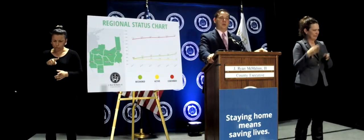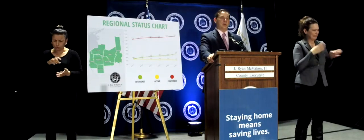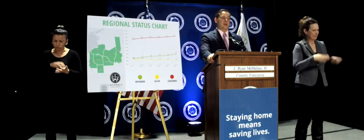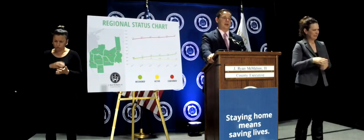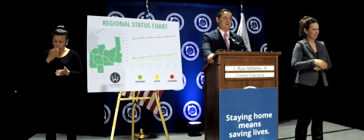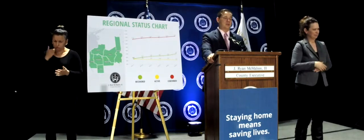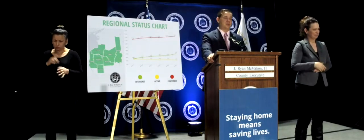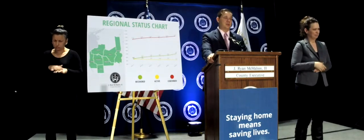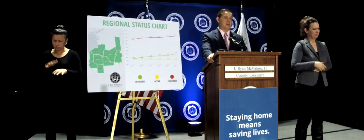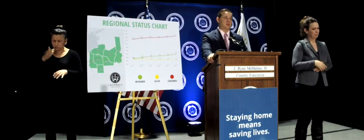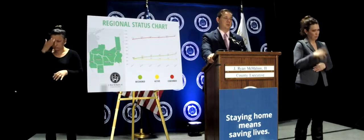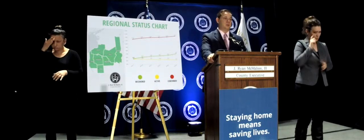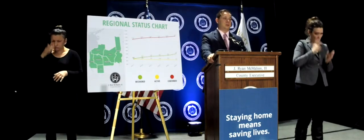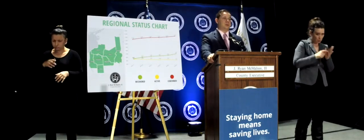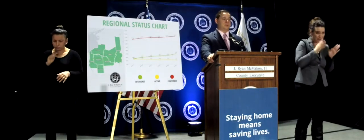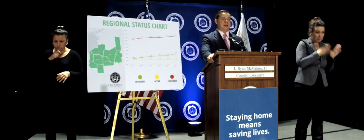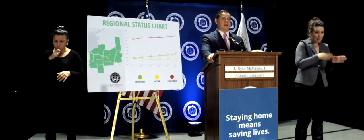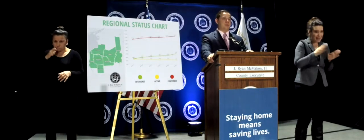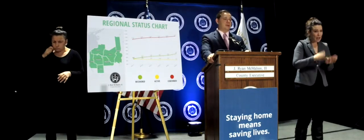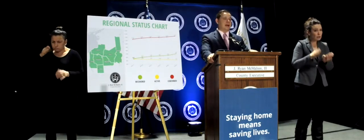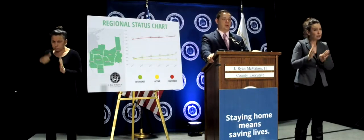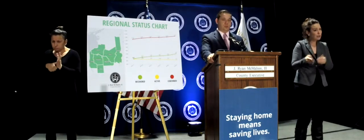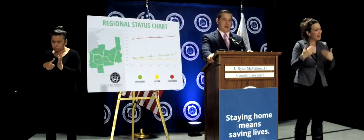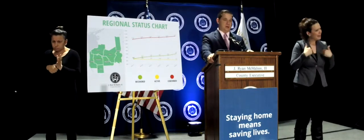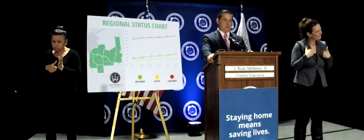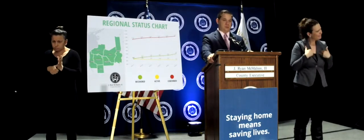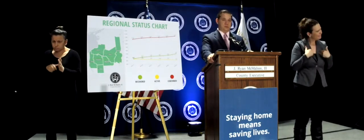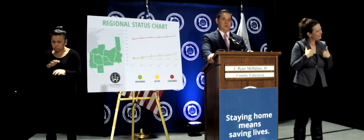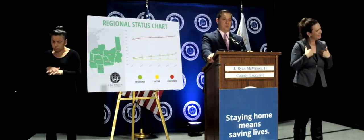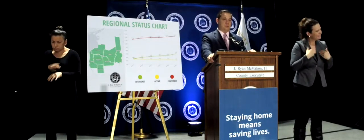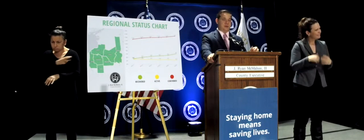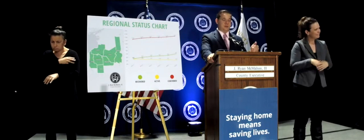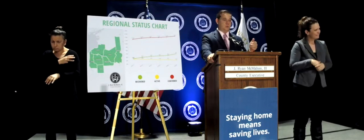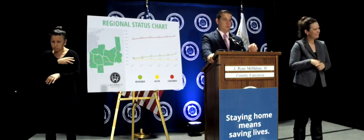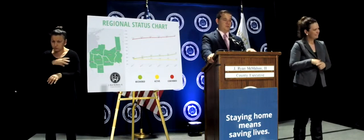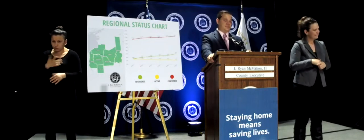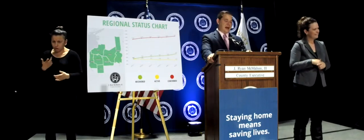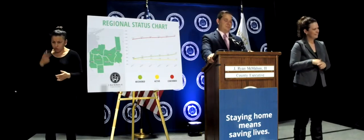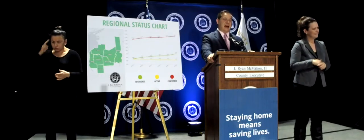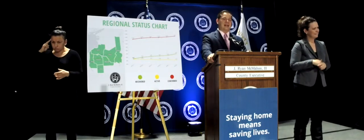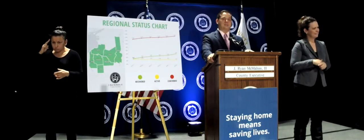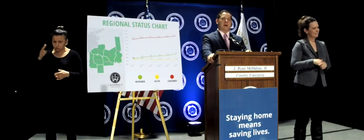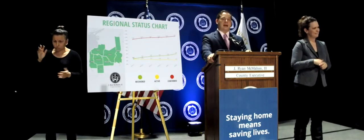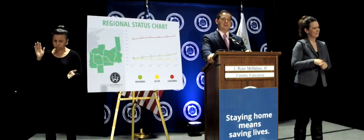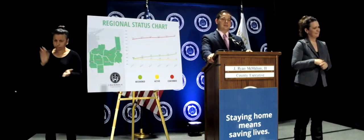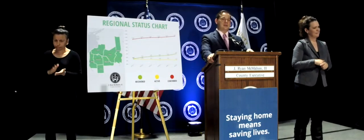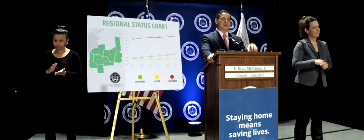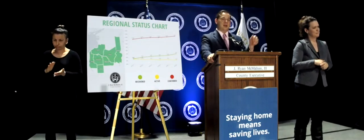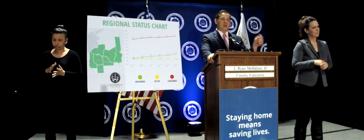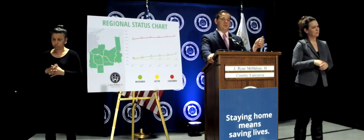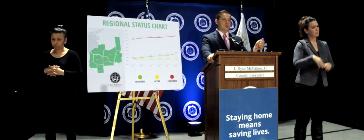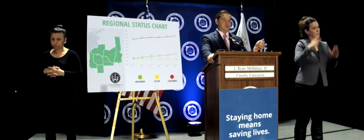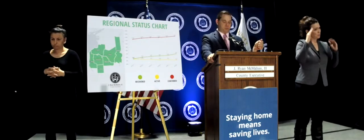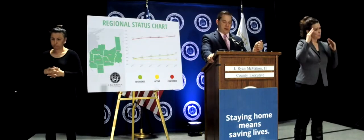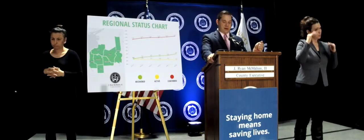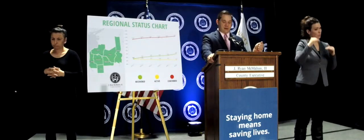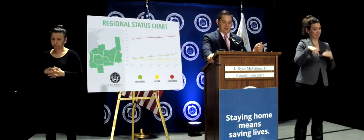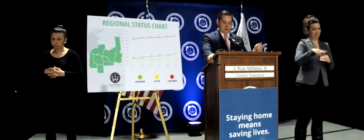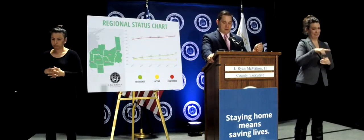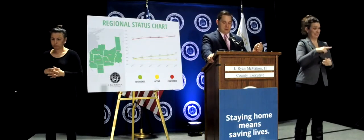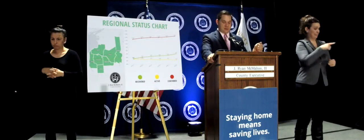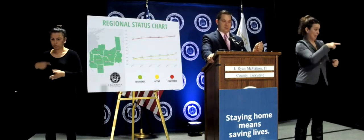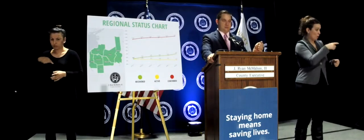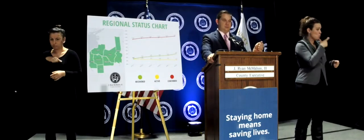there. And then eventually, there may not be a lot of new patterns. We've stopped the hot spots, and our community